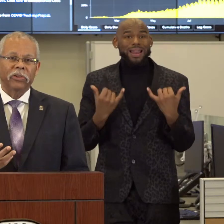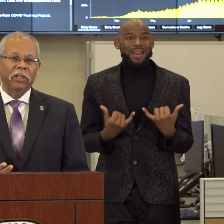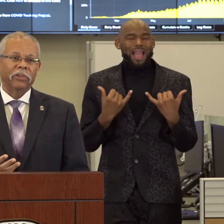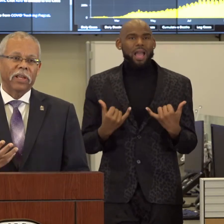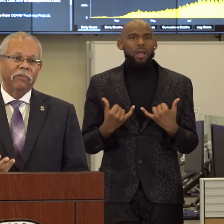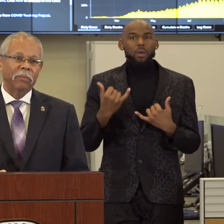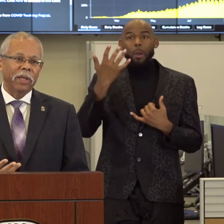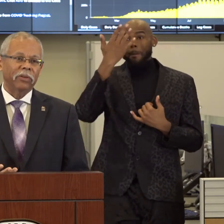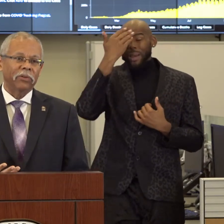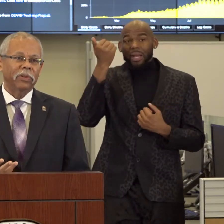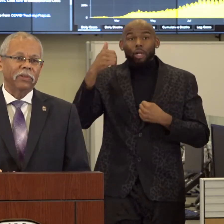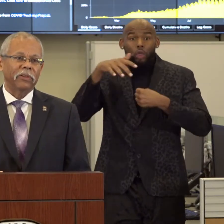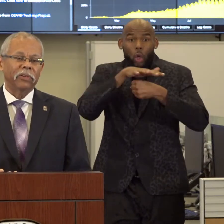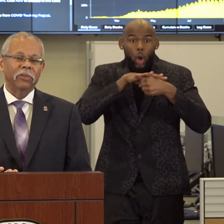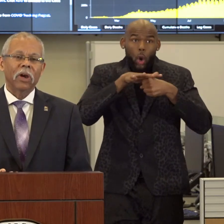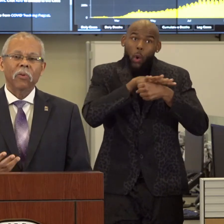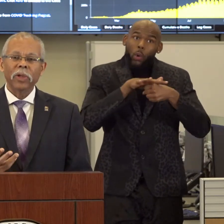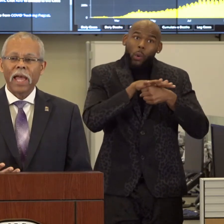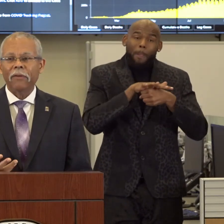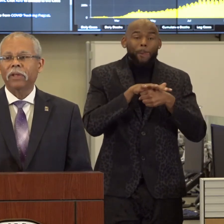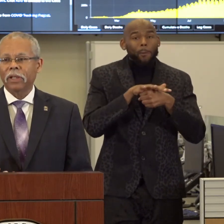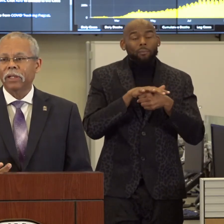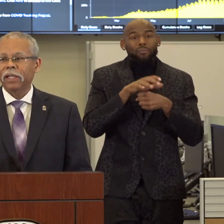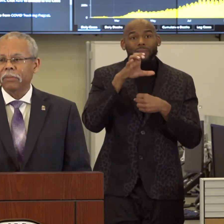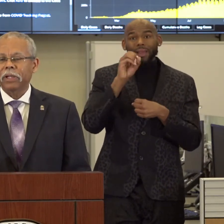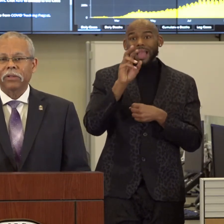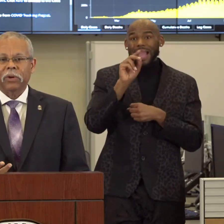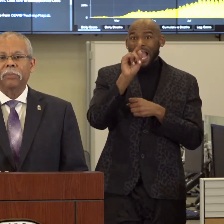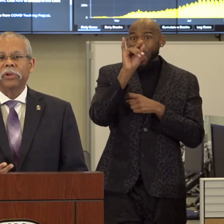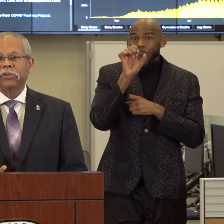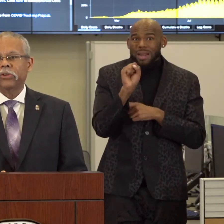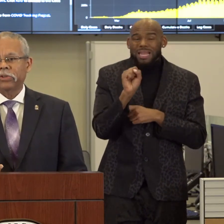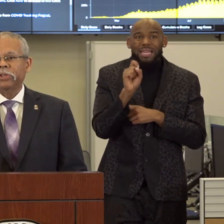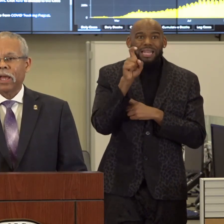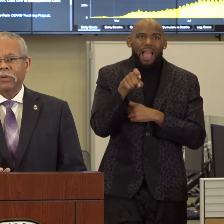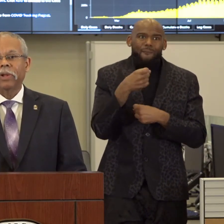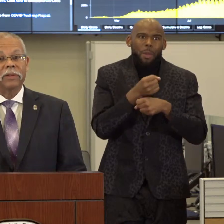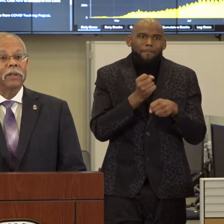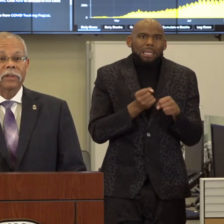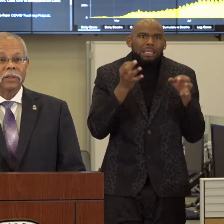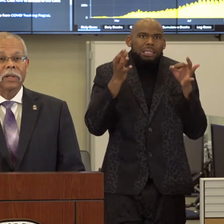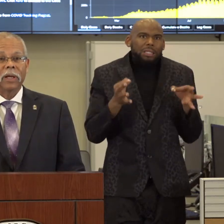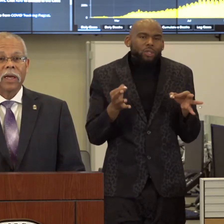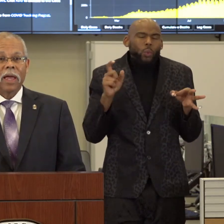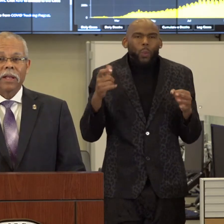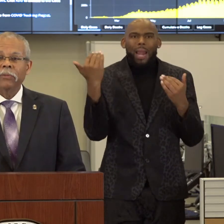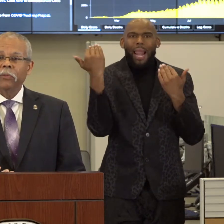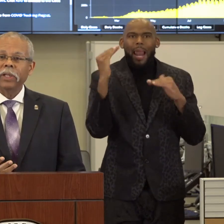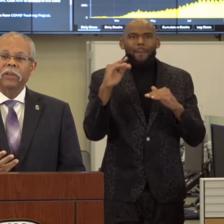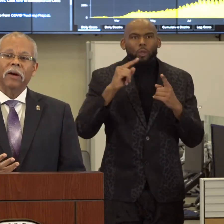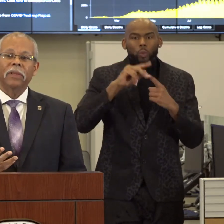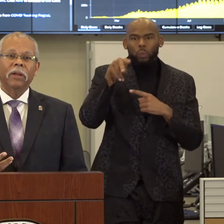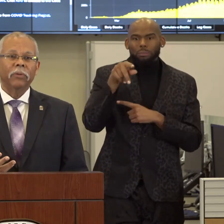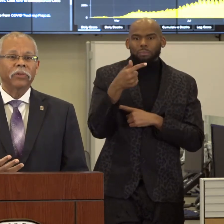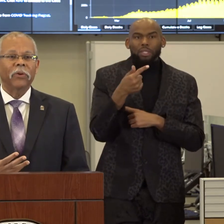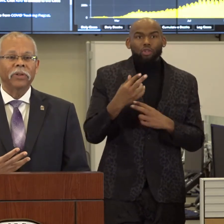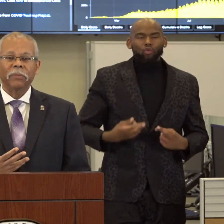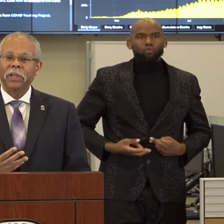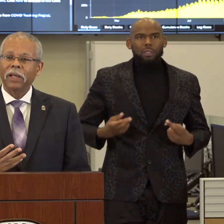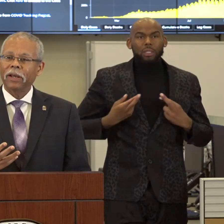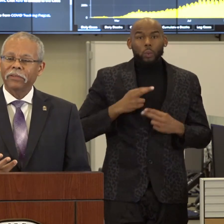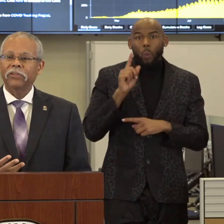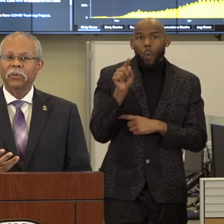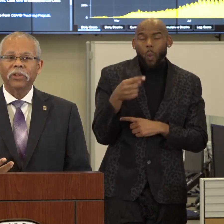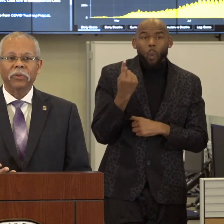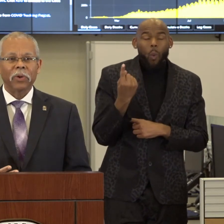local jurisdictions have to make those decisions, we have to then limit it to our Prince George's County residents. And we thought that it was going